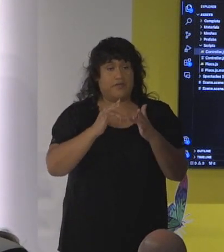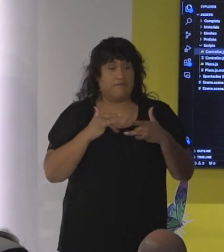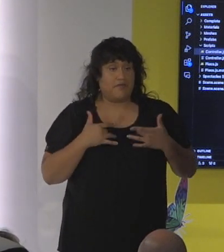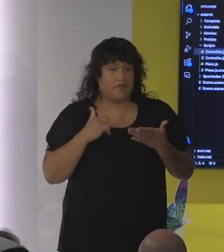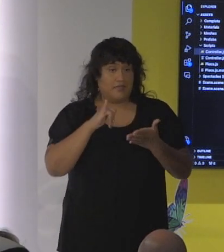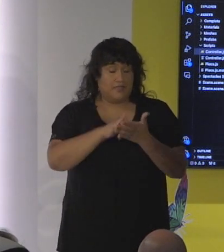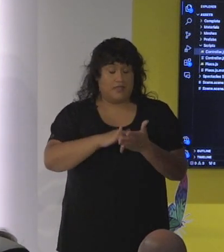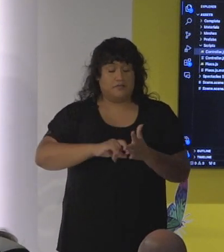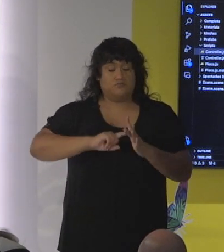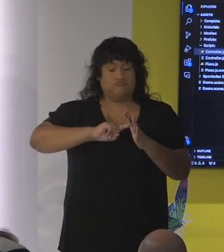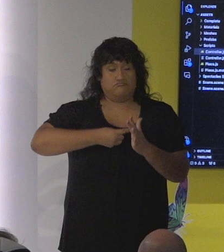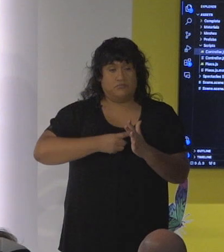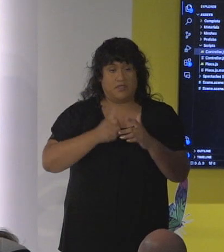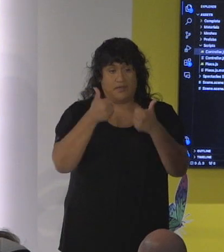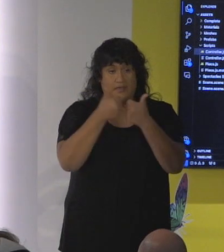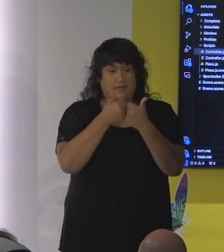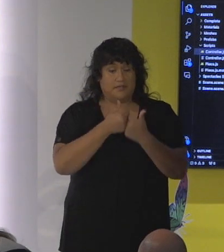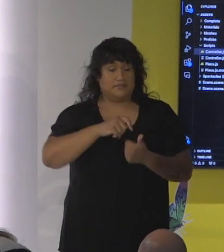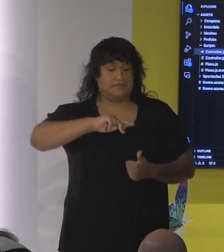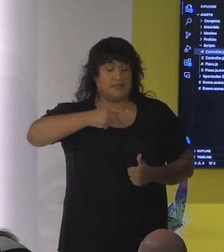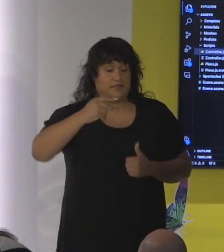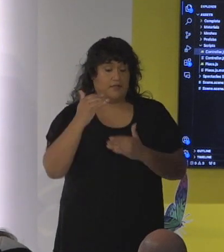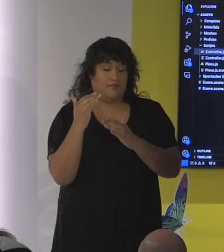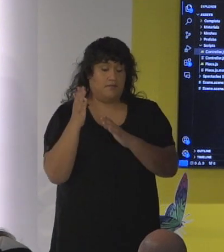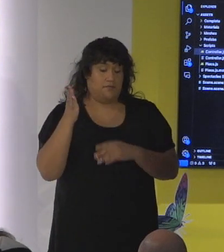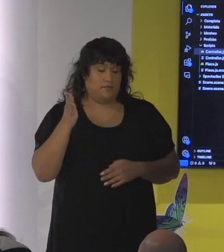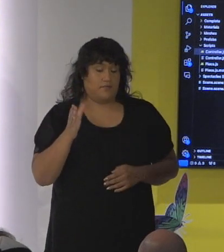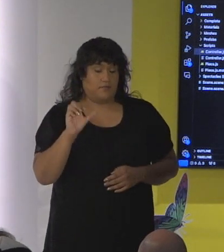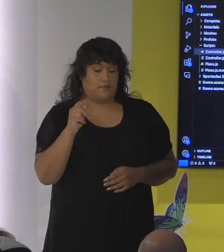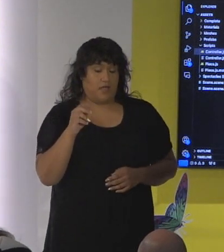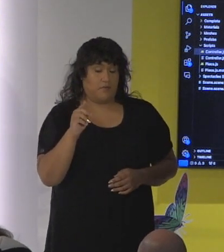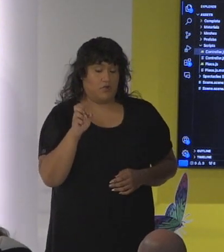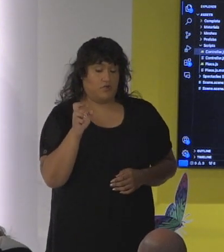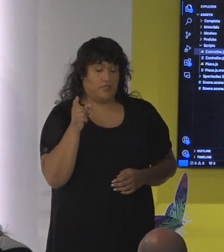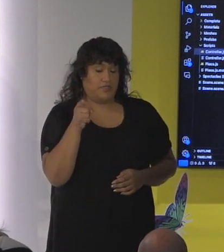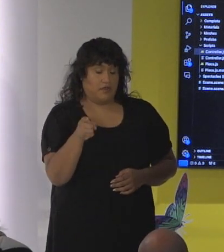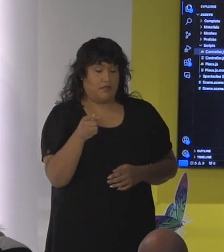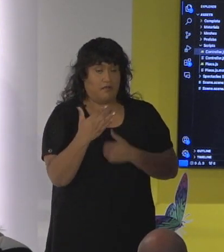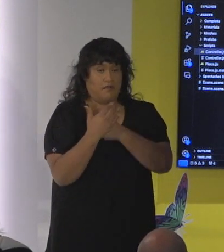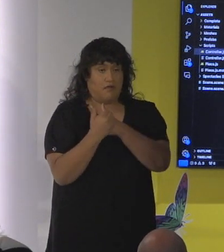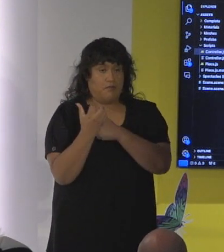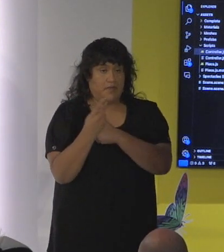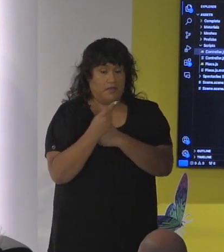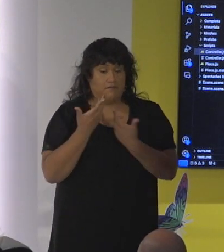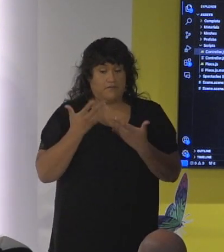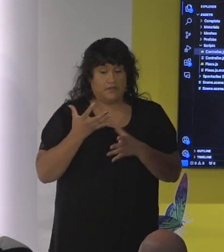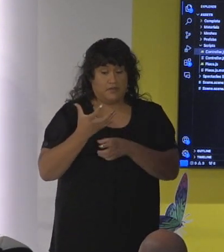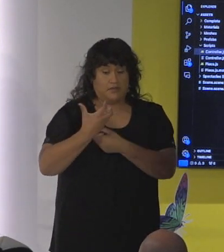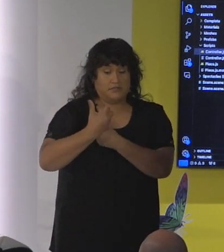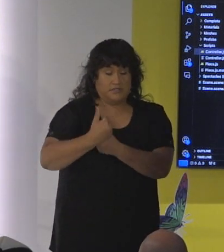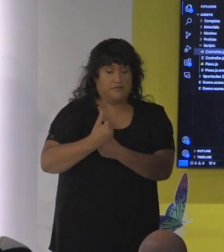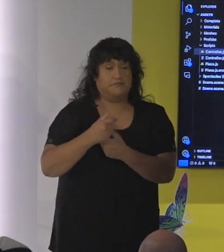game, and this second parameter here is the callback function that is called when that event is received.